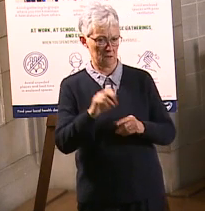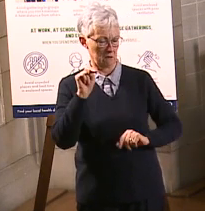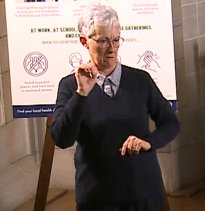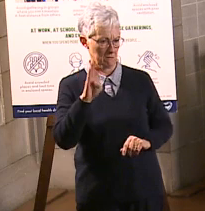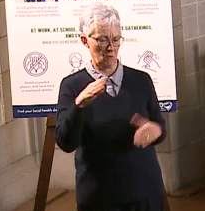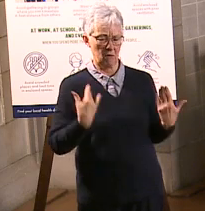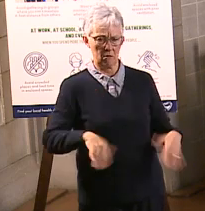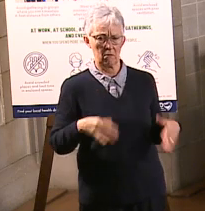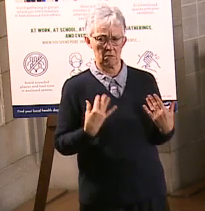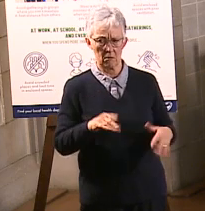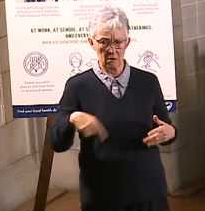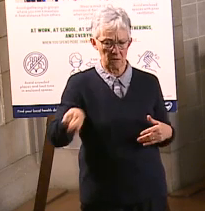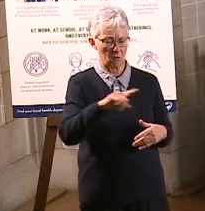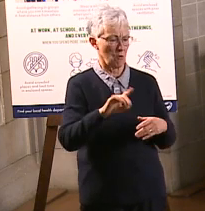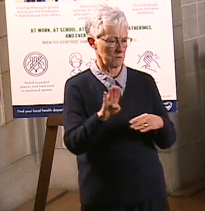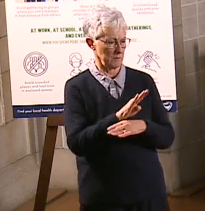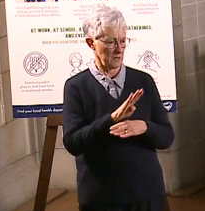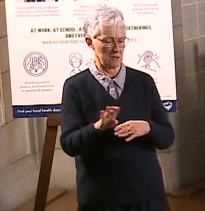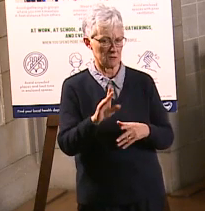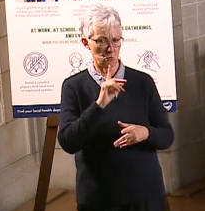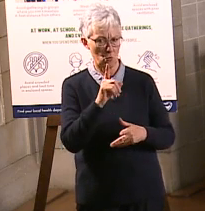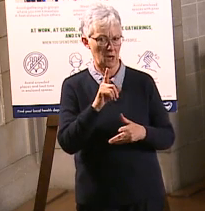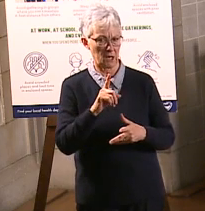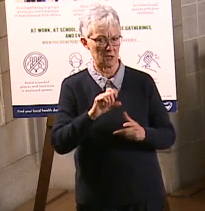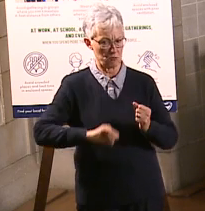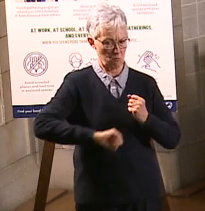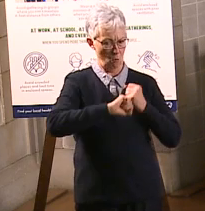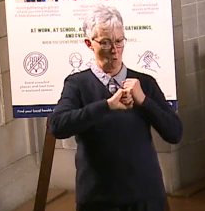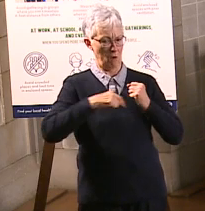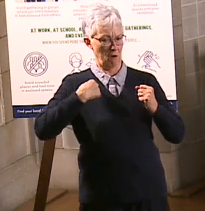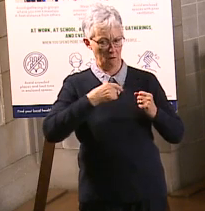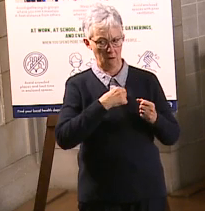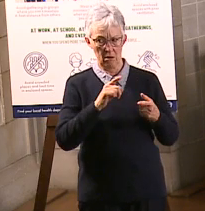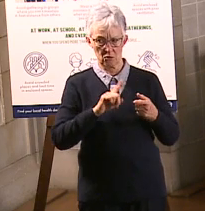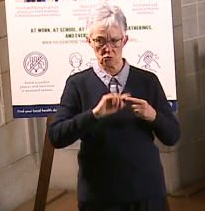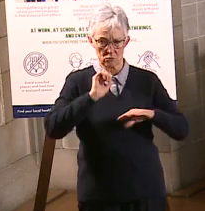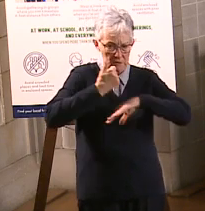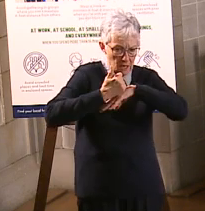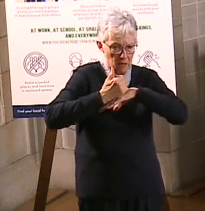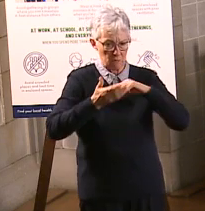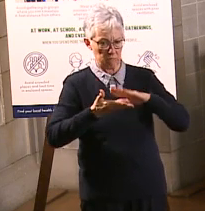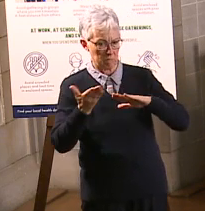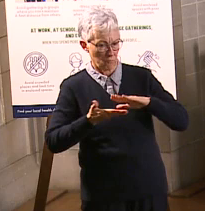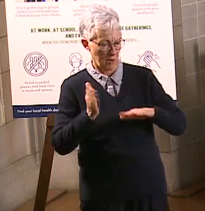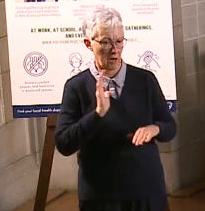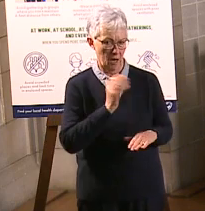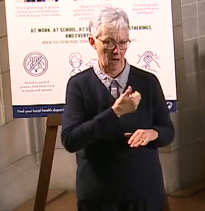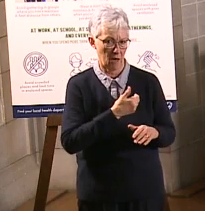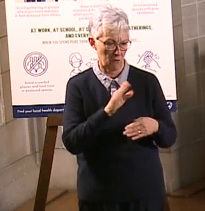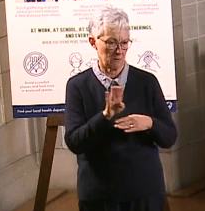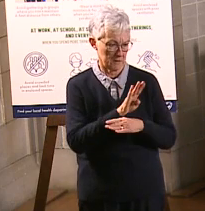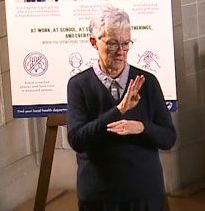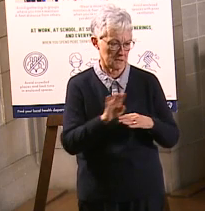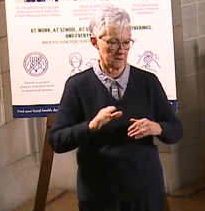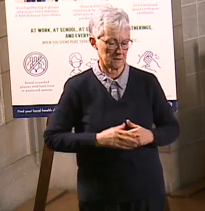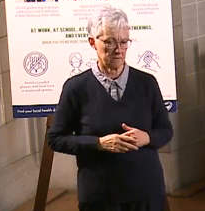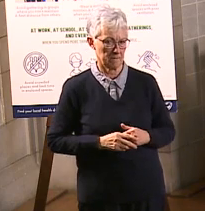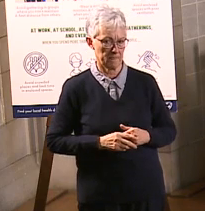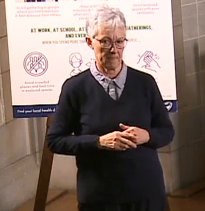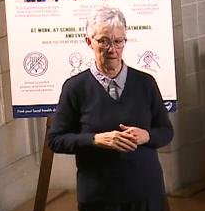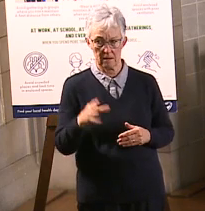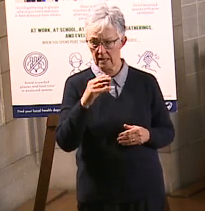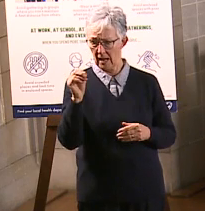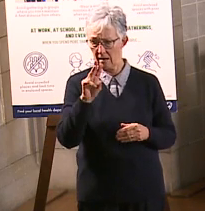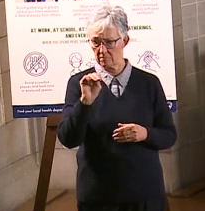been fabulous in helping us go forward. And each and every one, and the